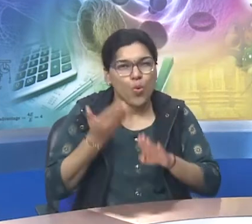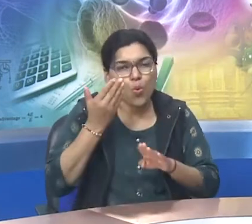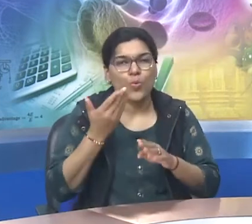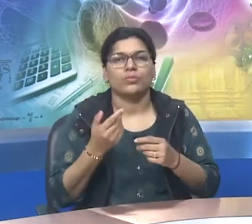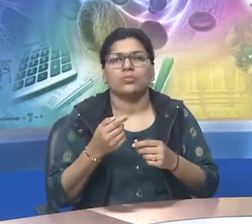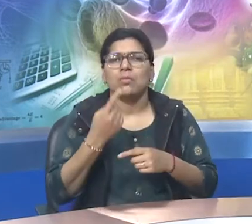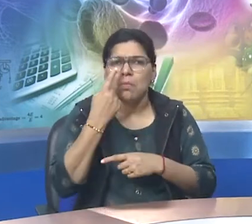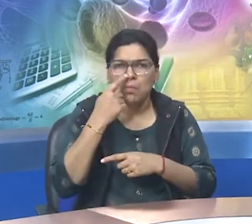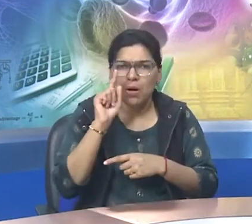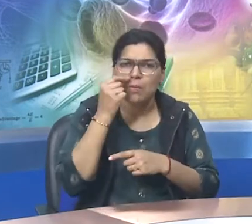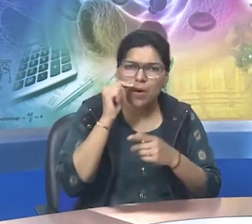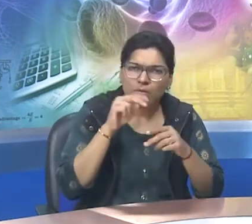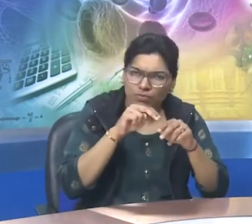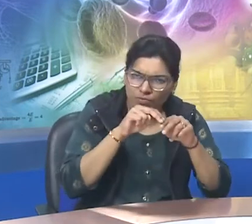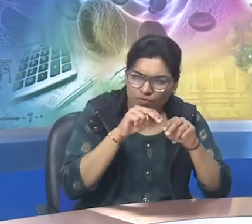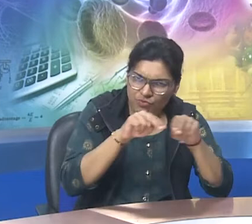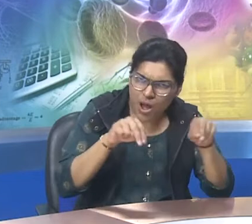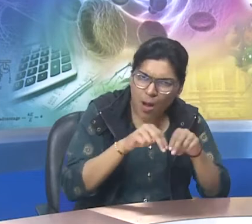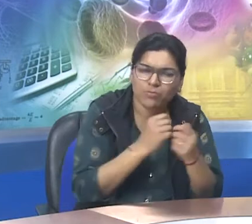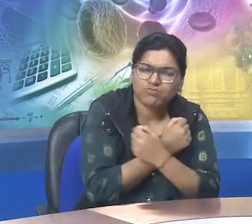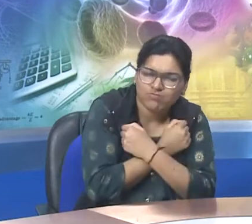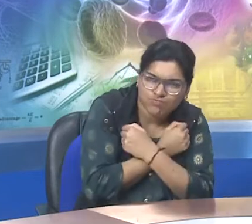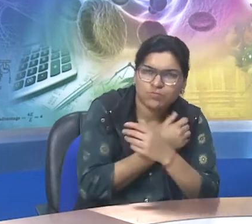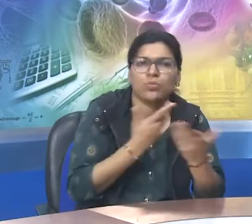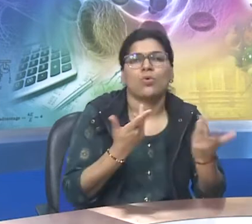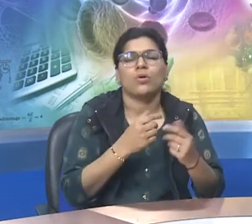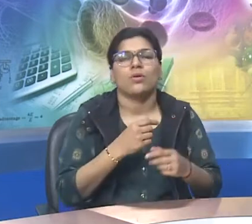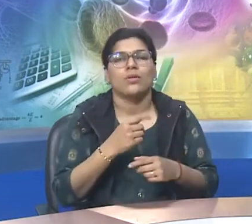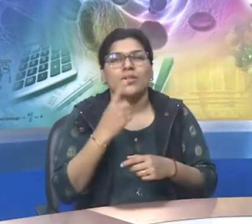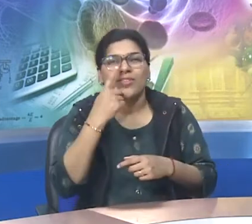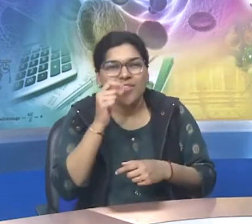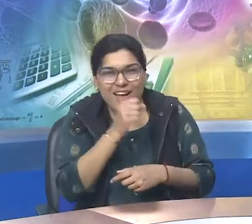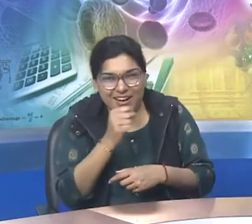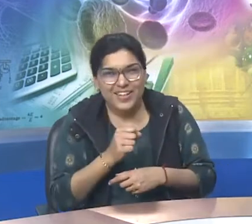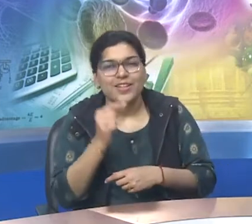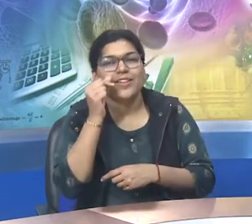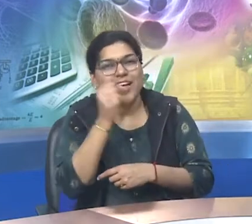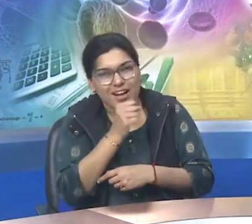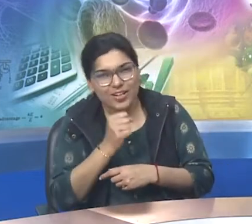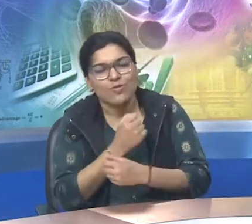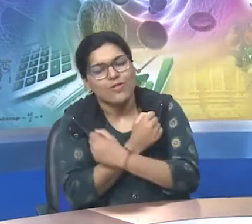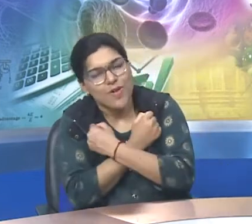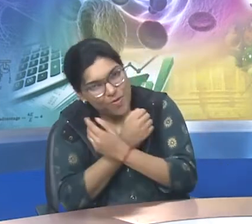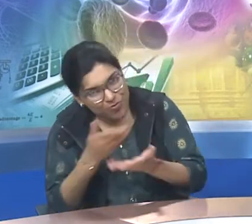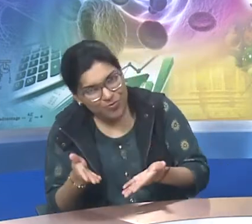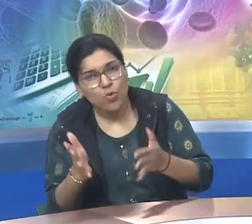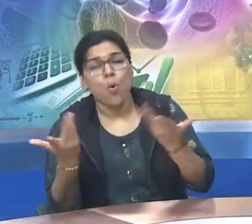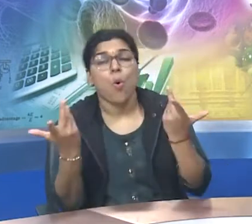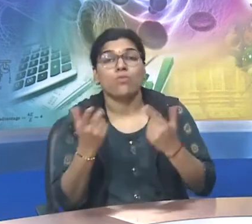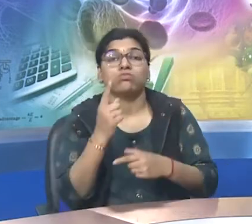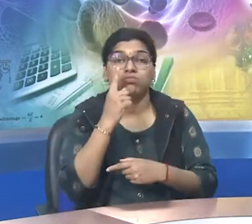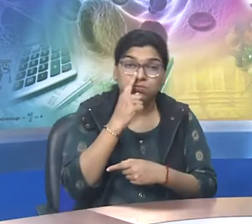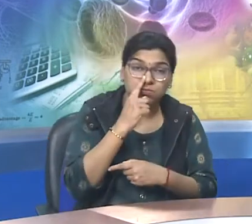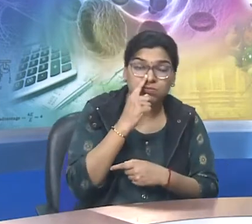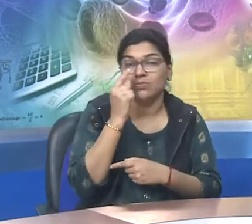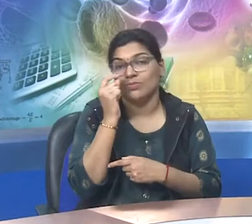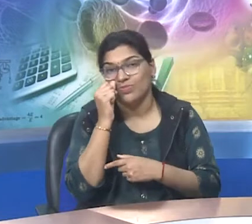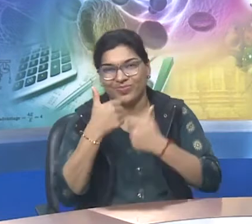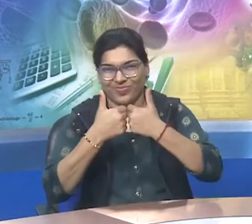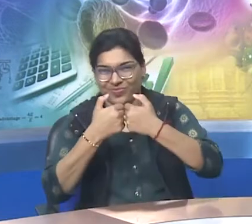This word is darling. This is used for the loved ones, those people or those